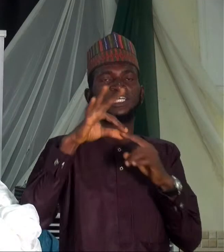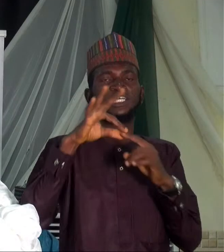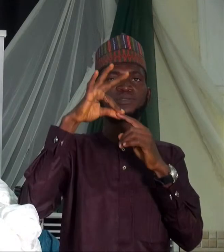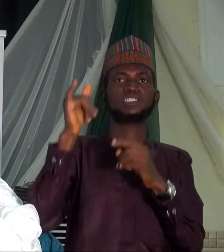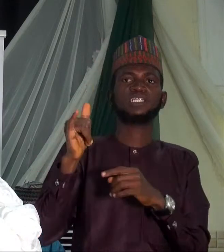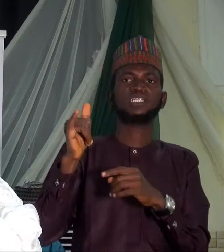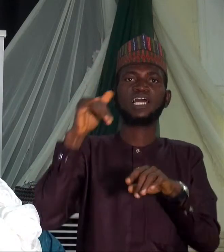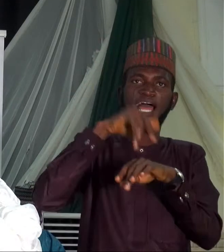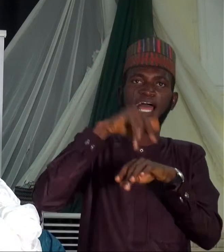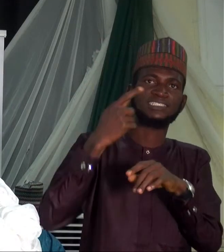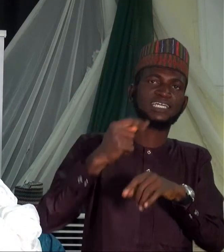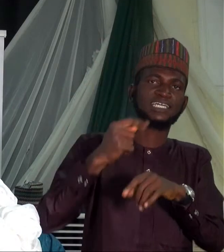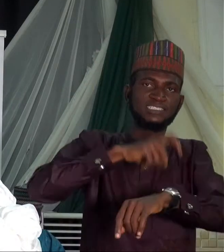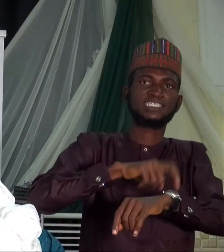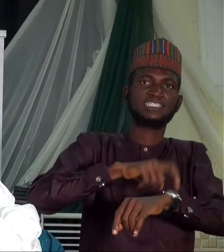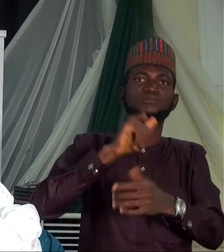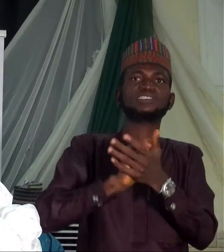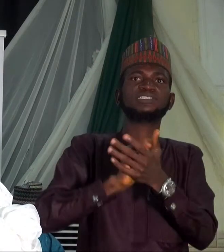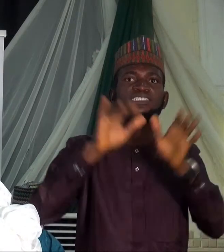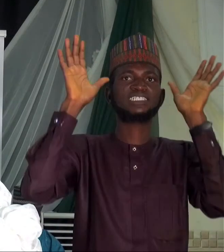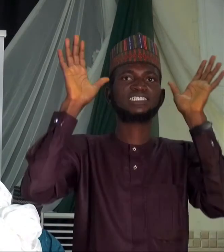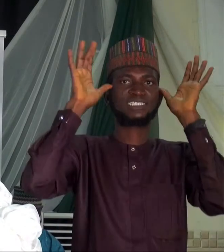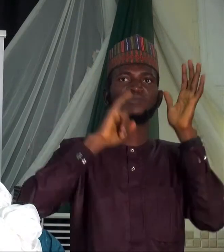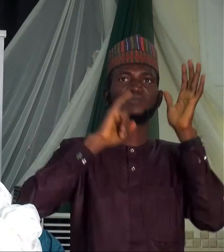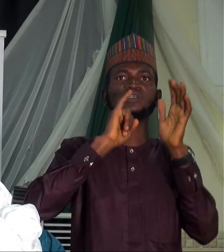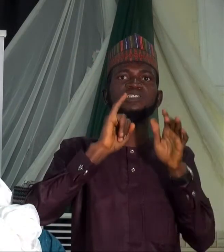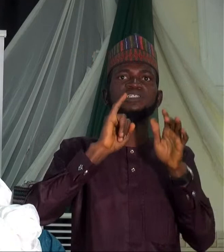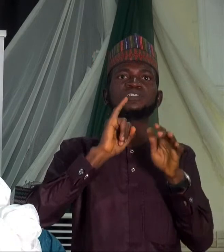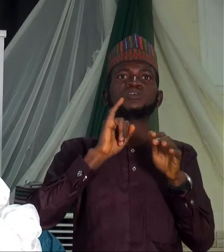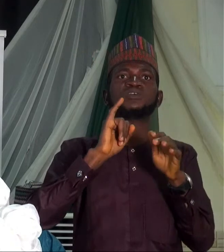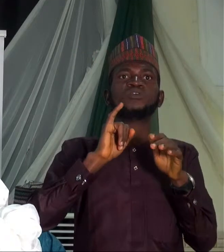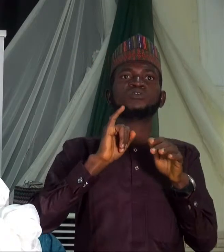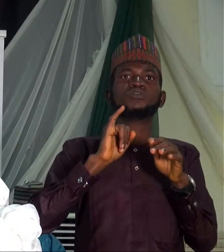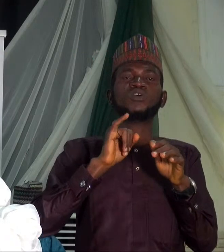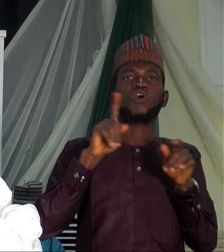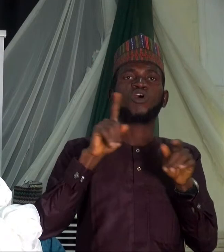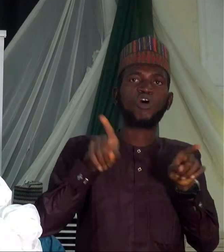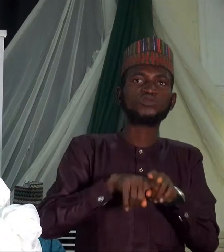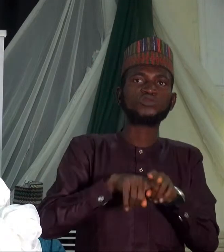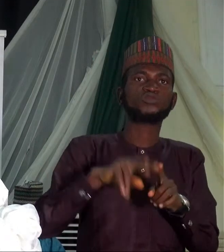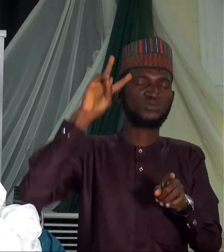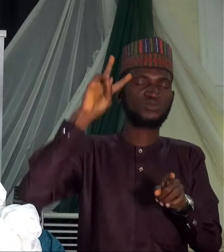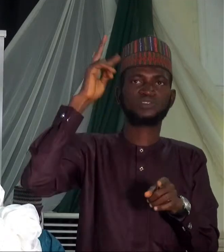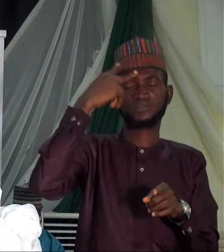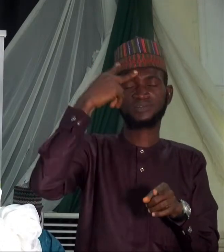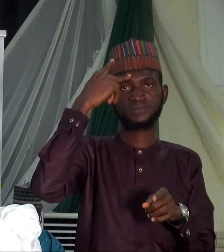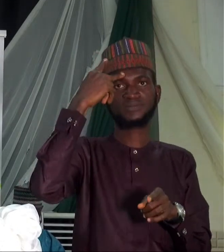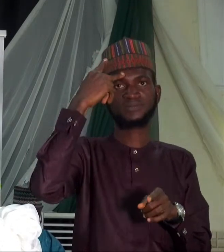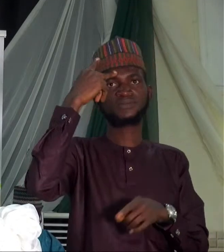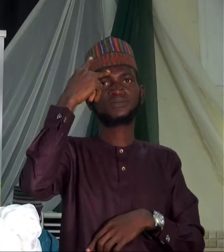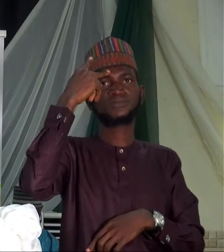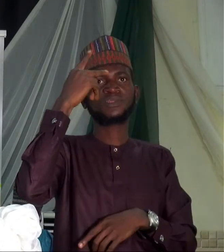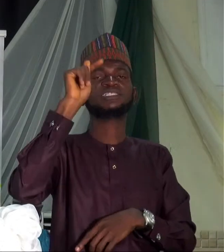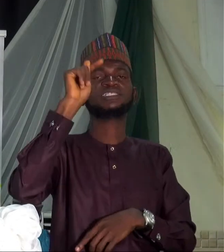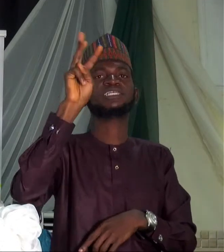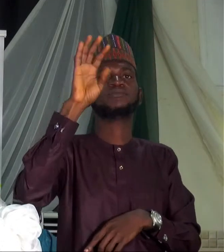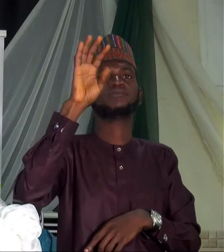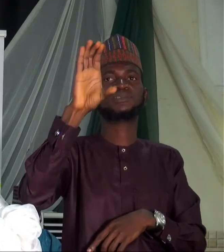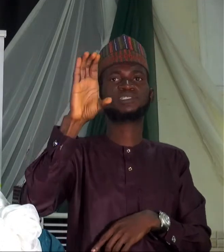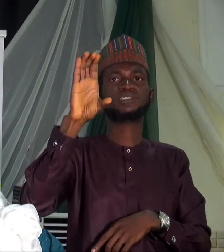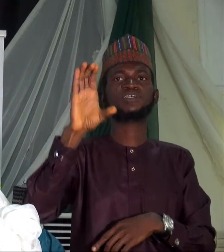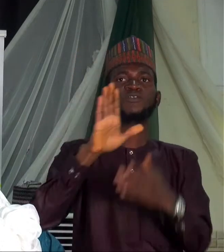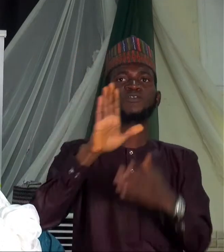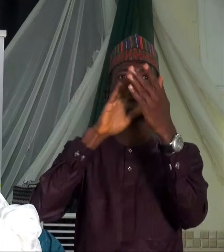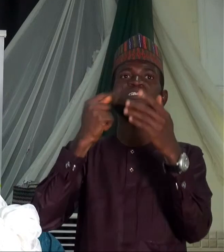the time that Islam is often misunderstood and subjected to prejudice. TMC faces the task of